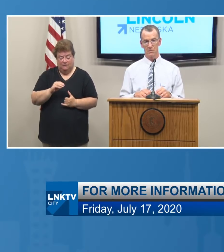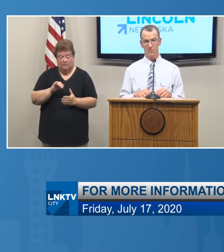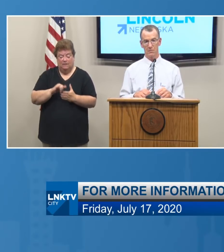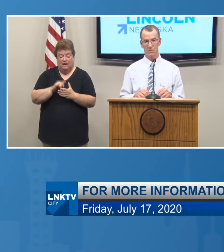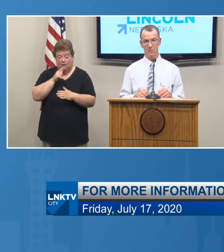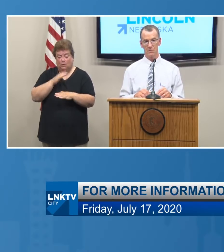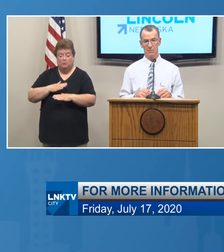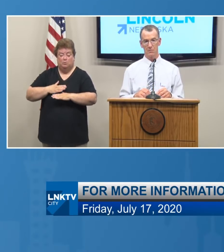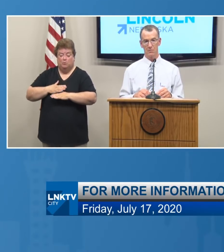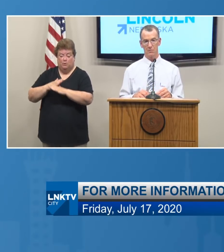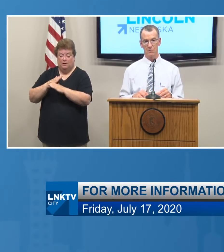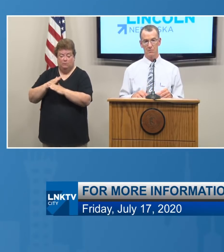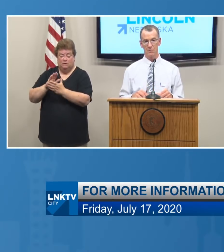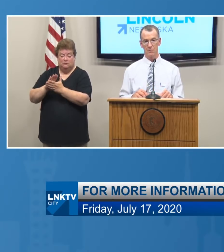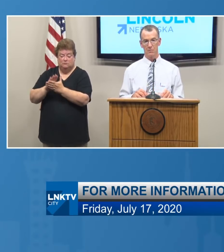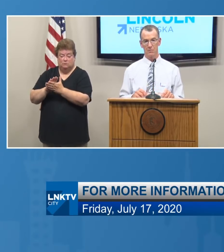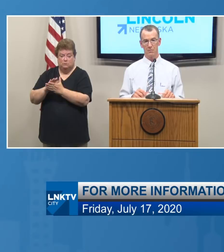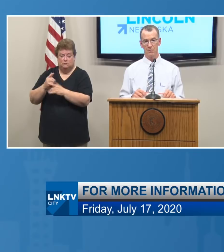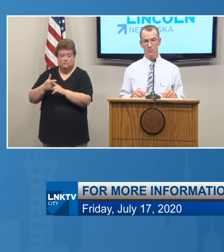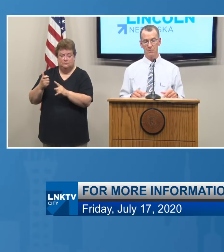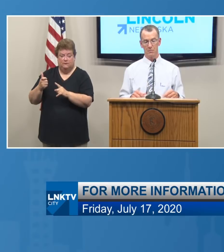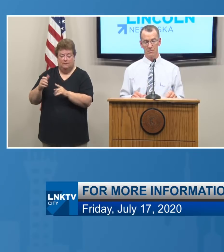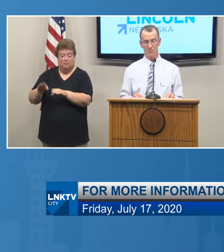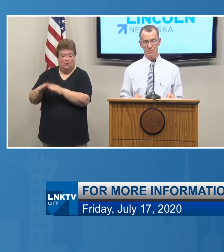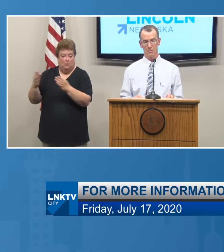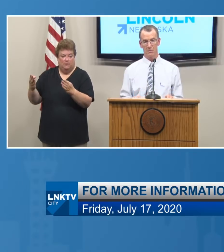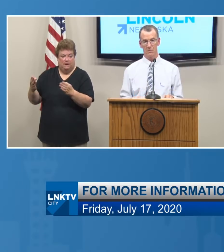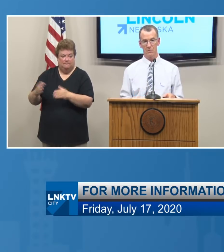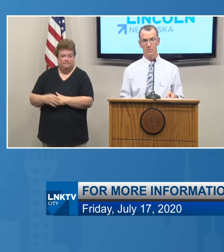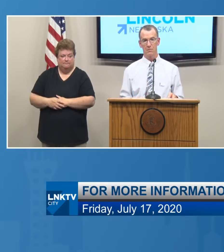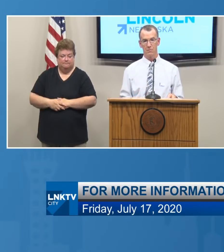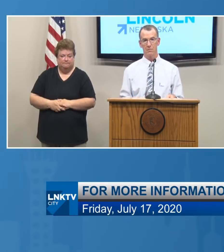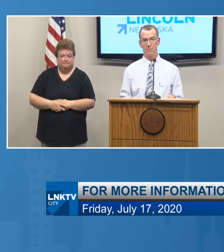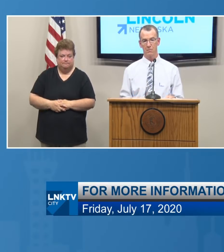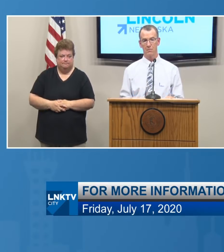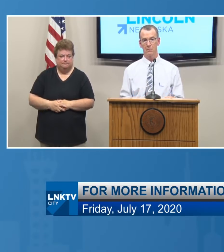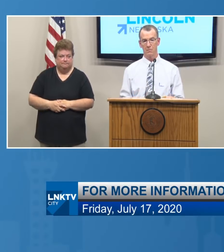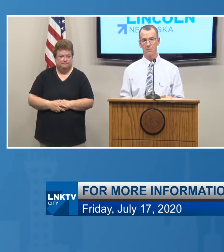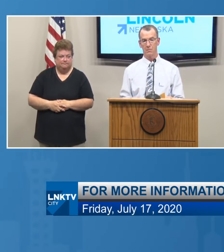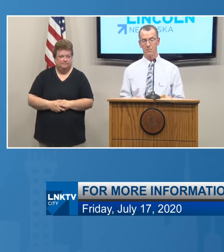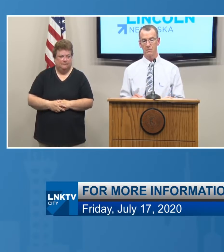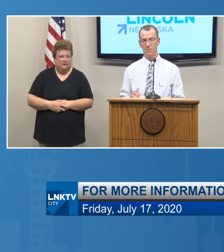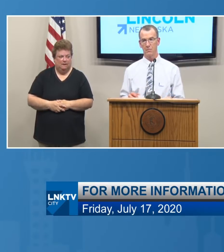would prohibit schools from opening.